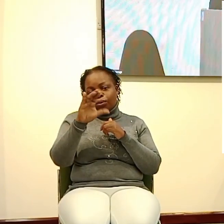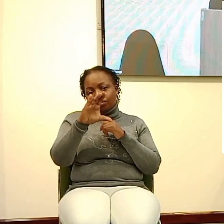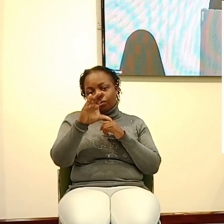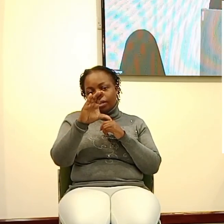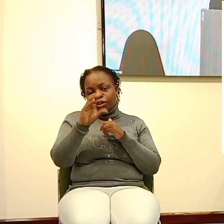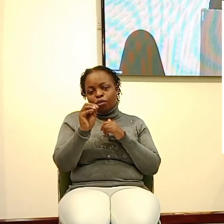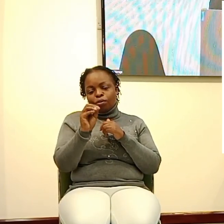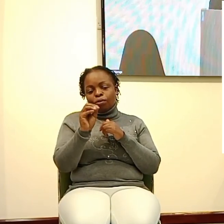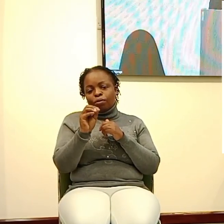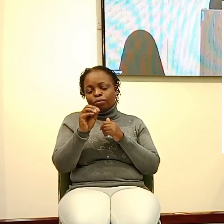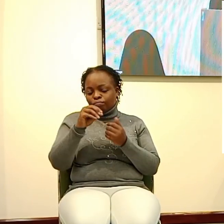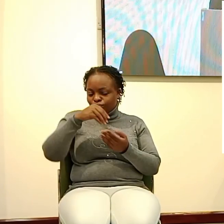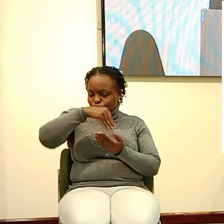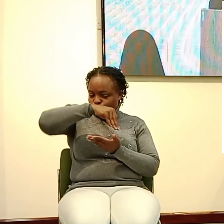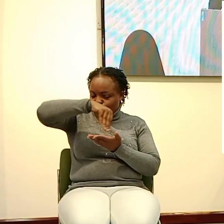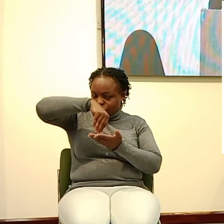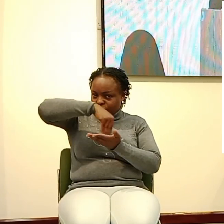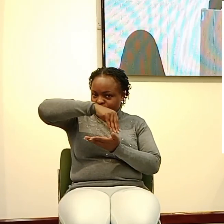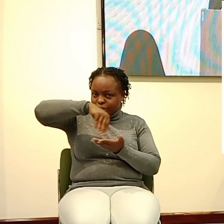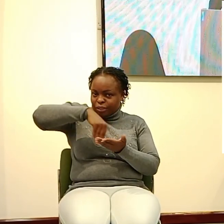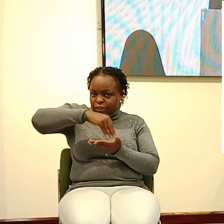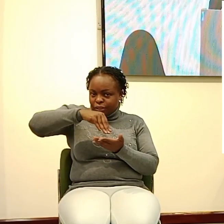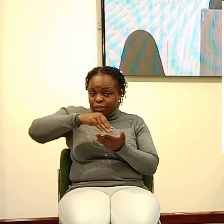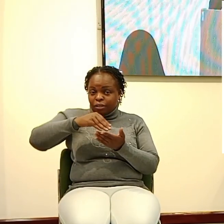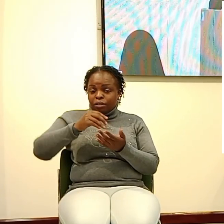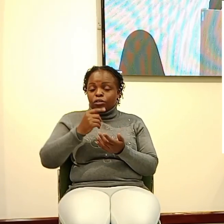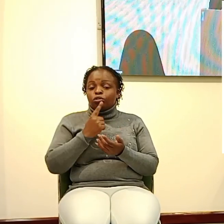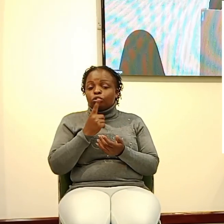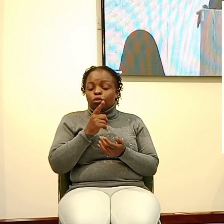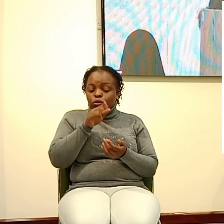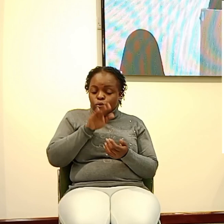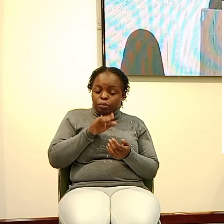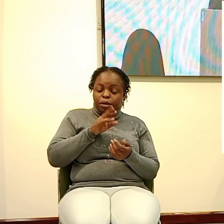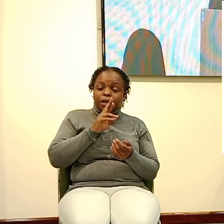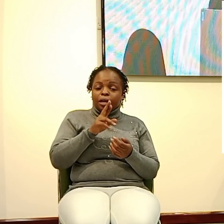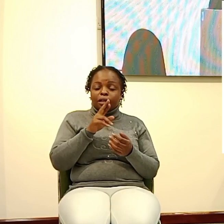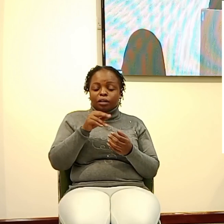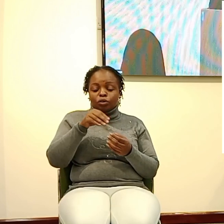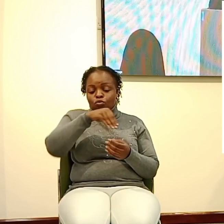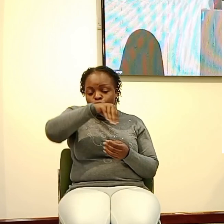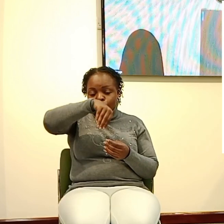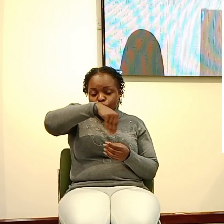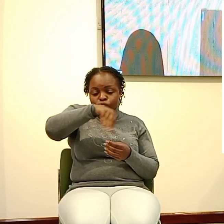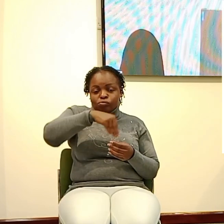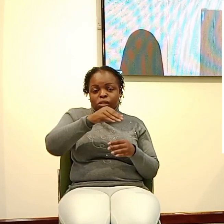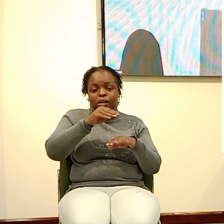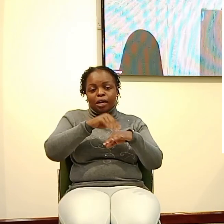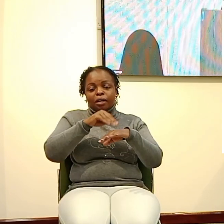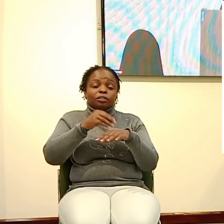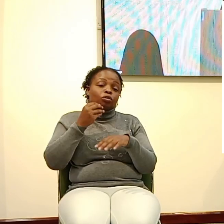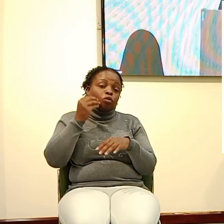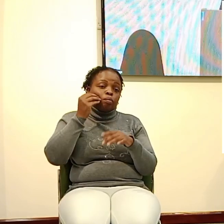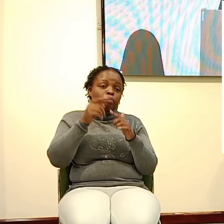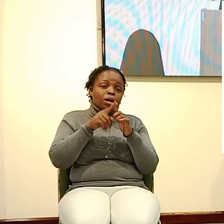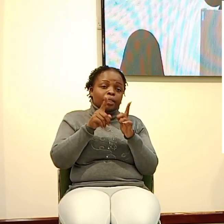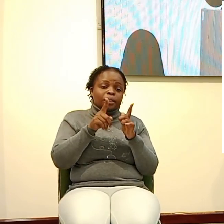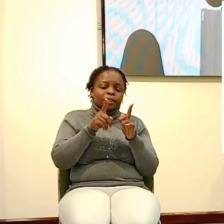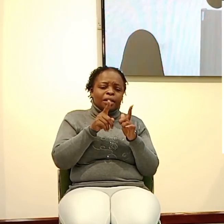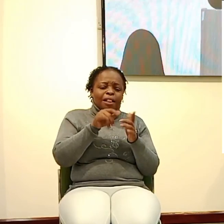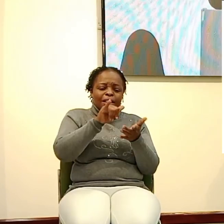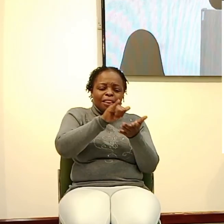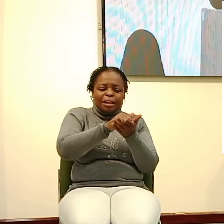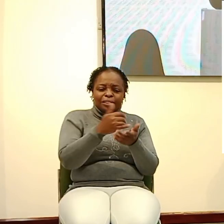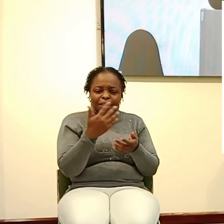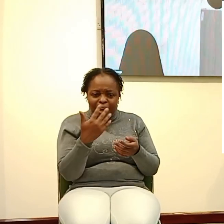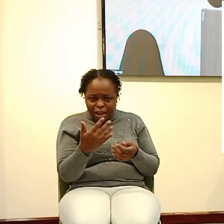Yes. See, we have been told women are the cooks at home, in the kitchen. Yes. But just look at that ad. What does it tell